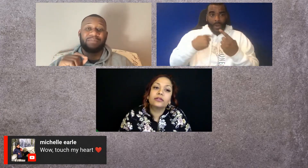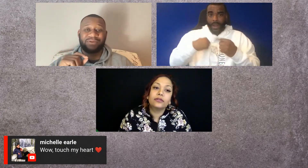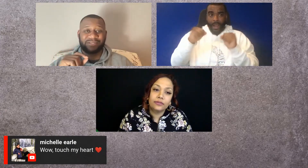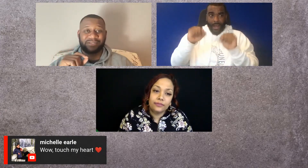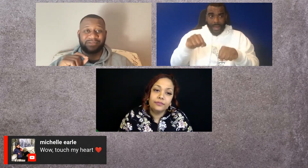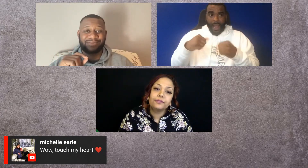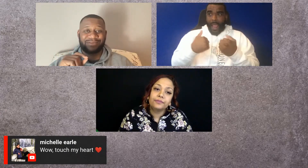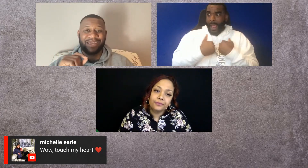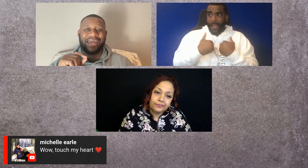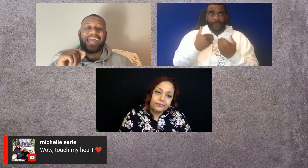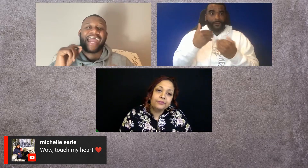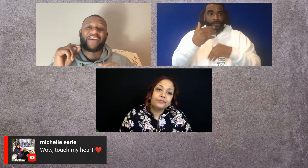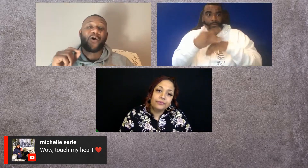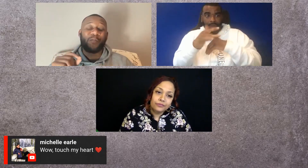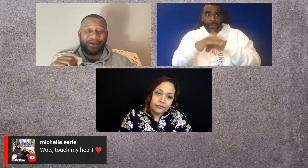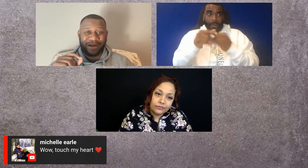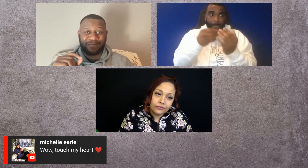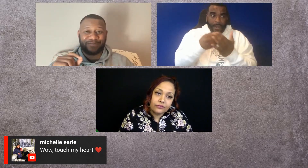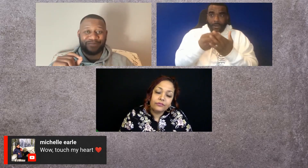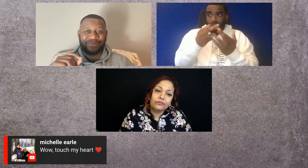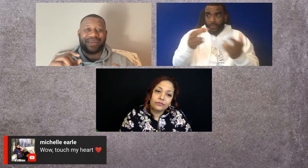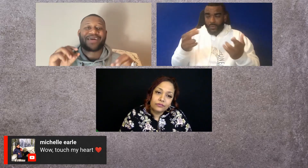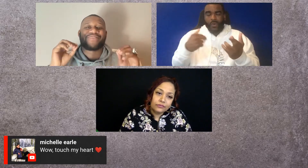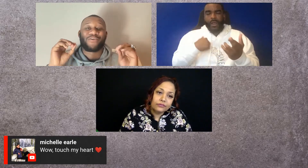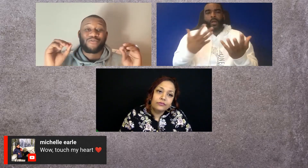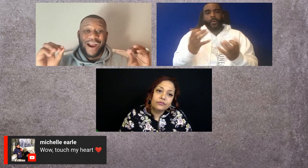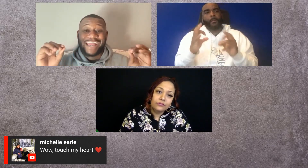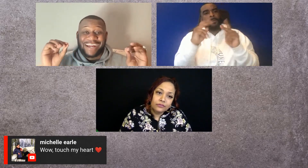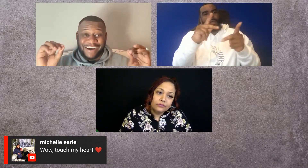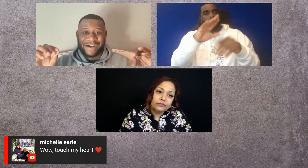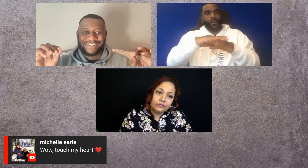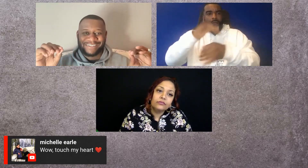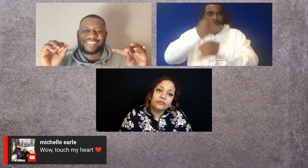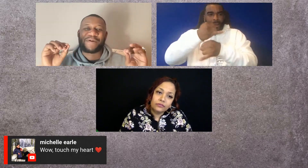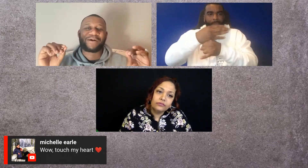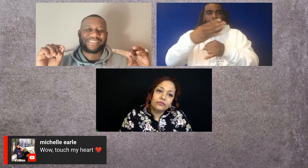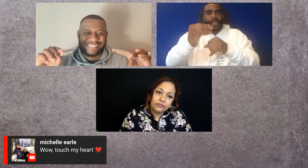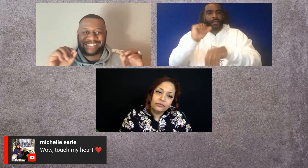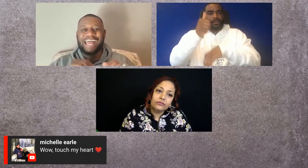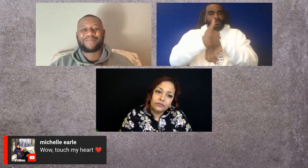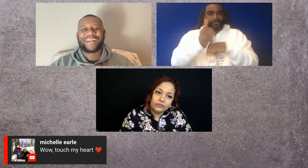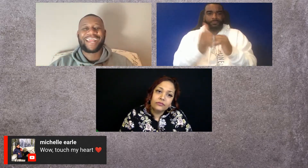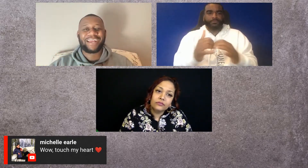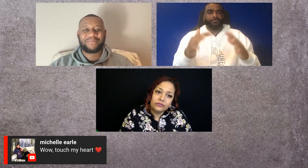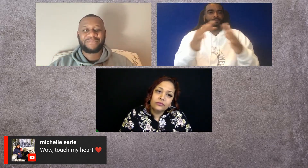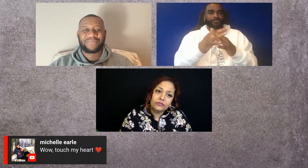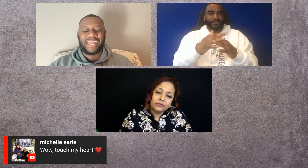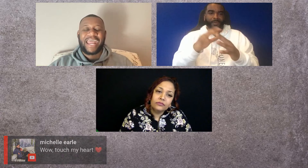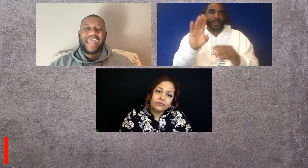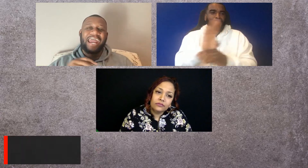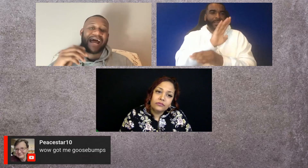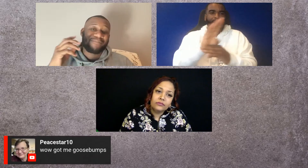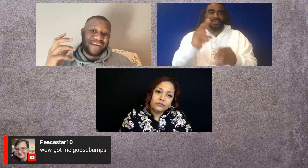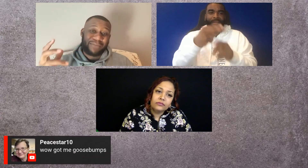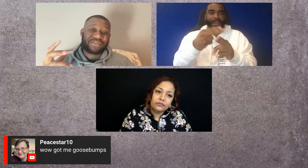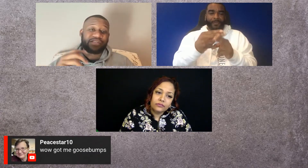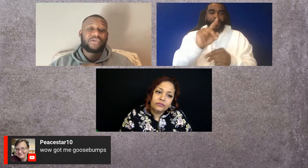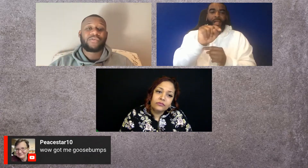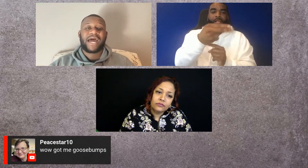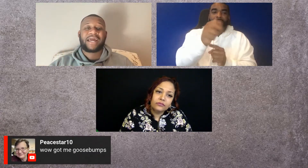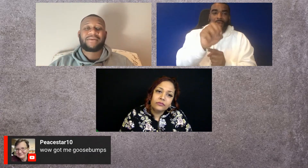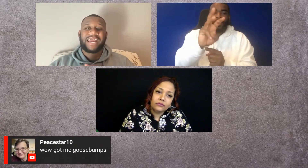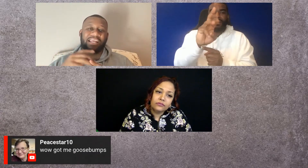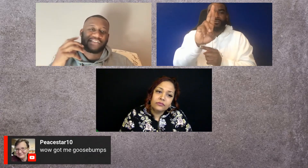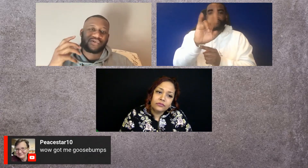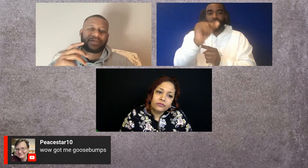to campus and open up the Wright cut, spelled just like my name. And I've been able to